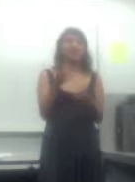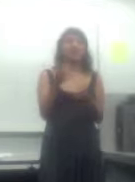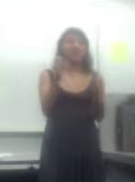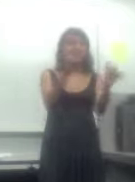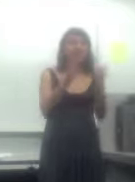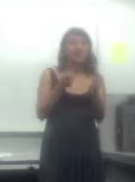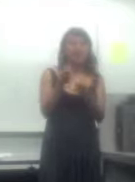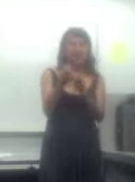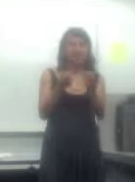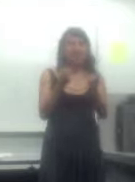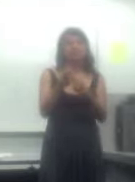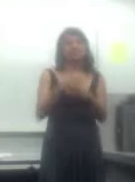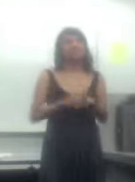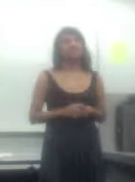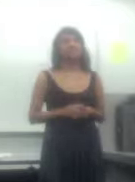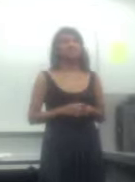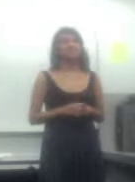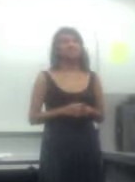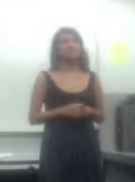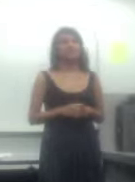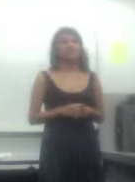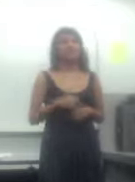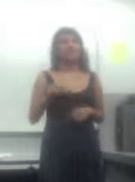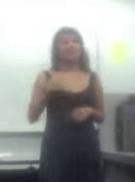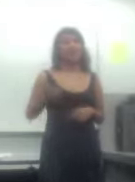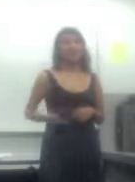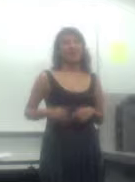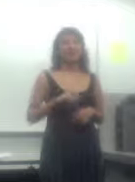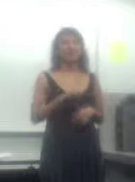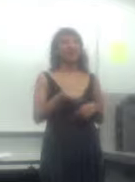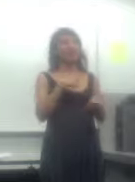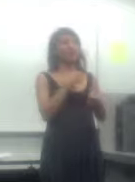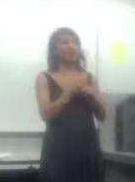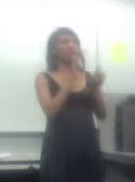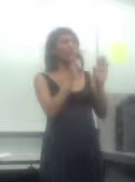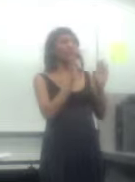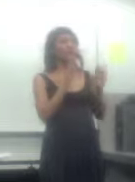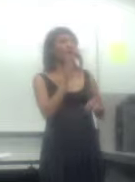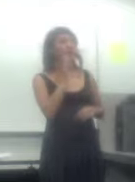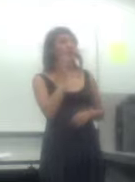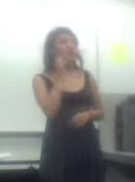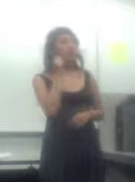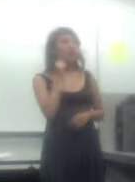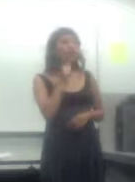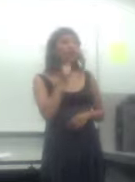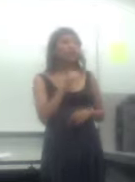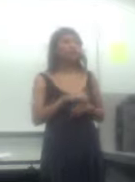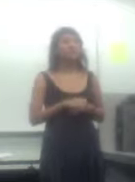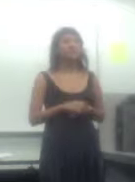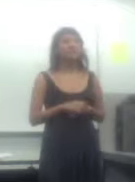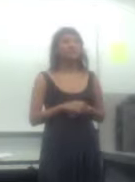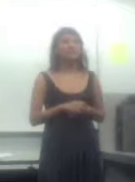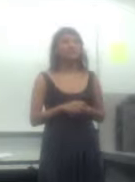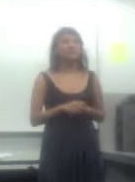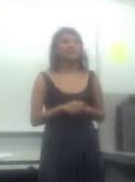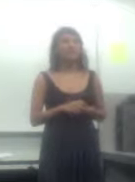terrifying. I became the glorified water girl, and there were water bottles flying at me at all points of the game. It was kind of scary.